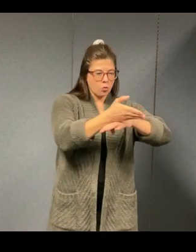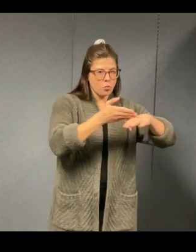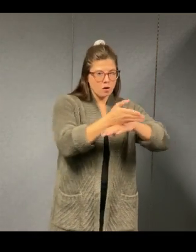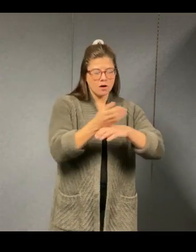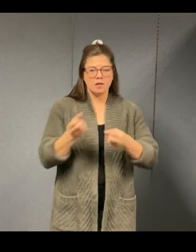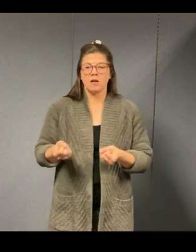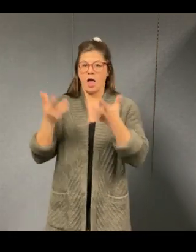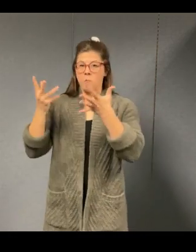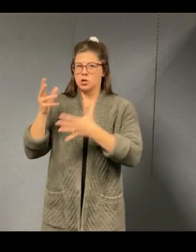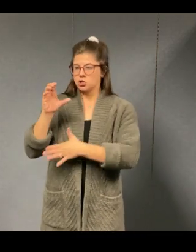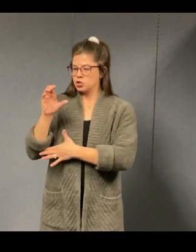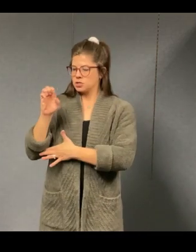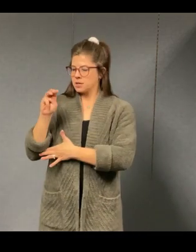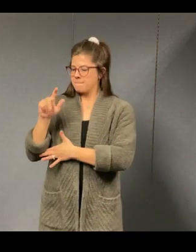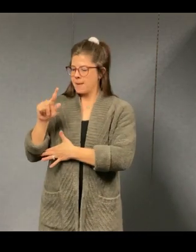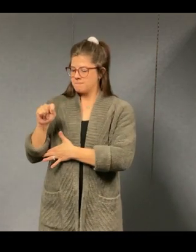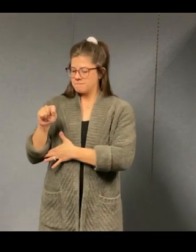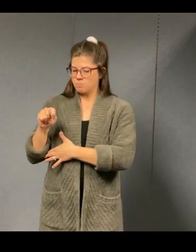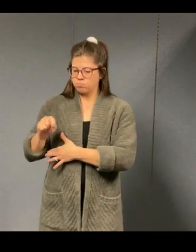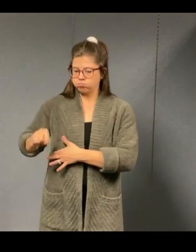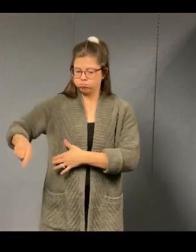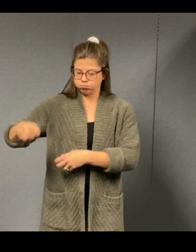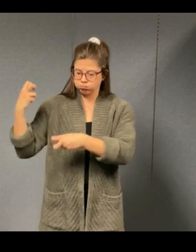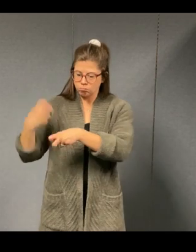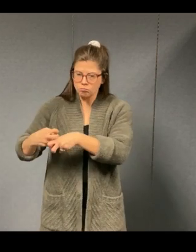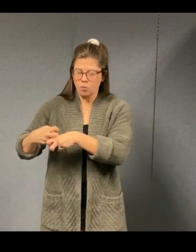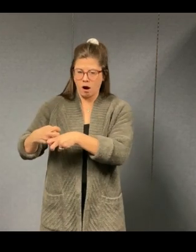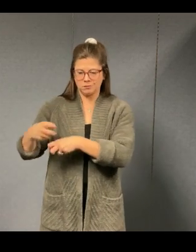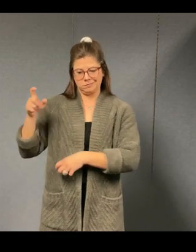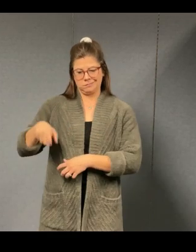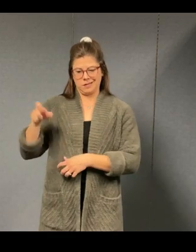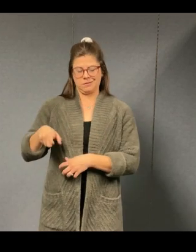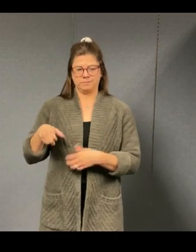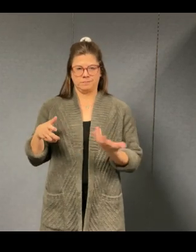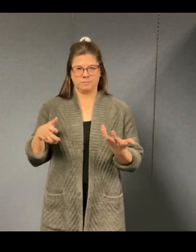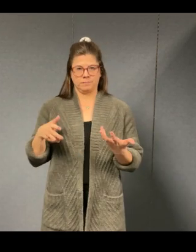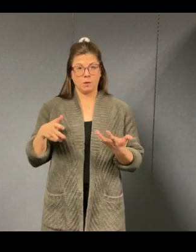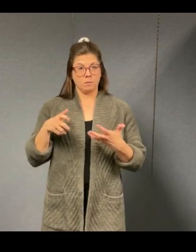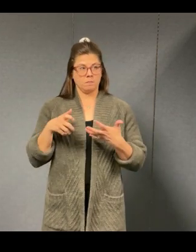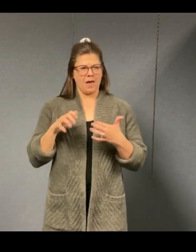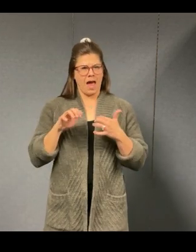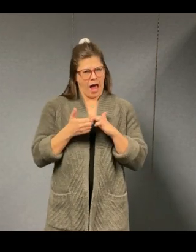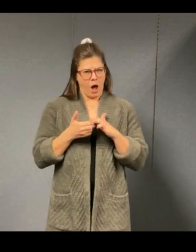to do this, we are going to use a basic formula that we've studied a lot